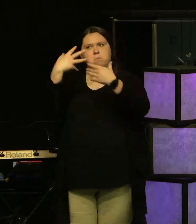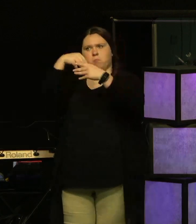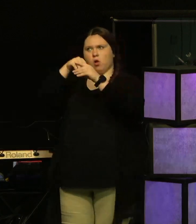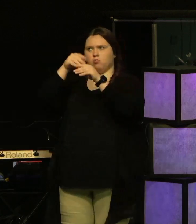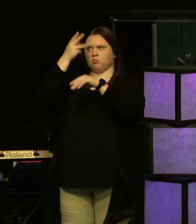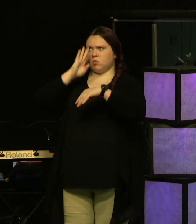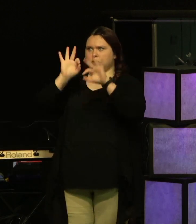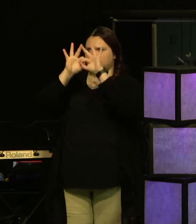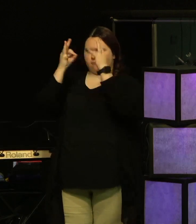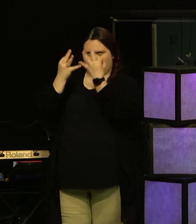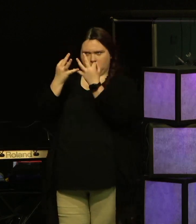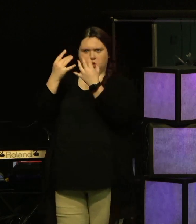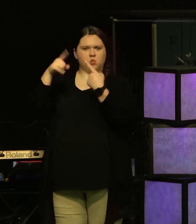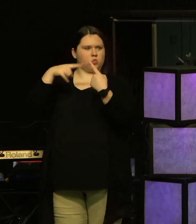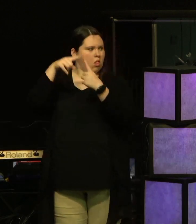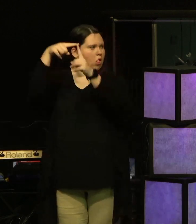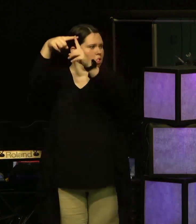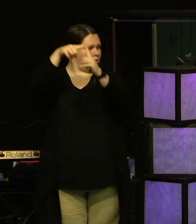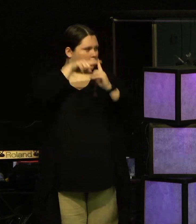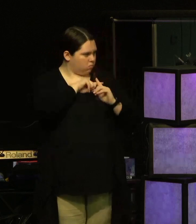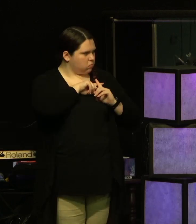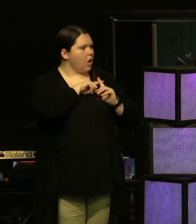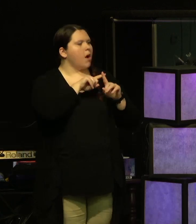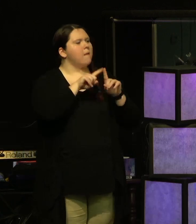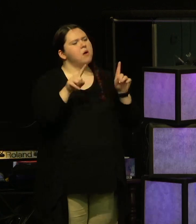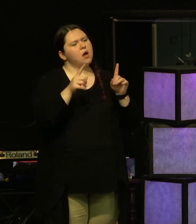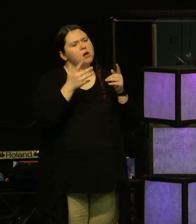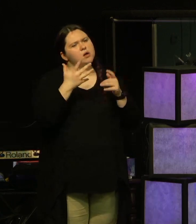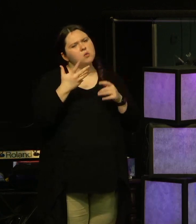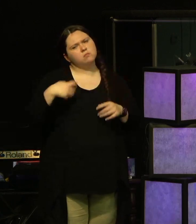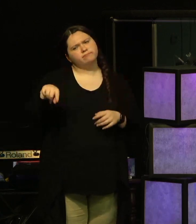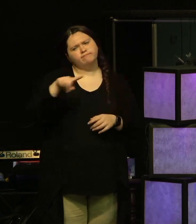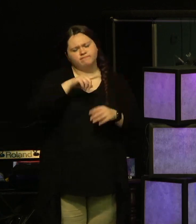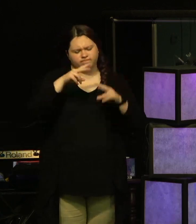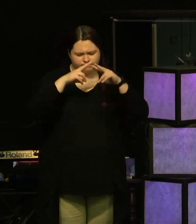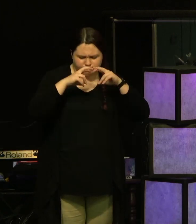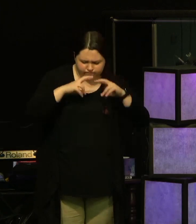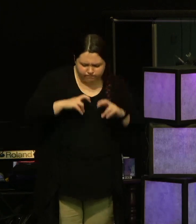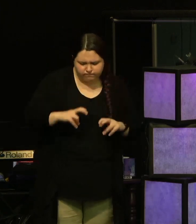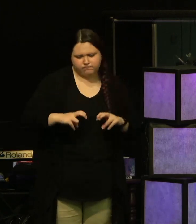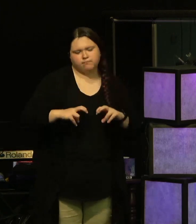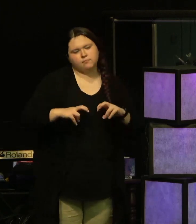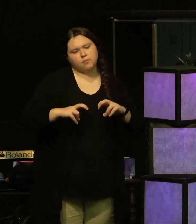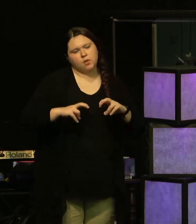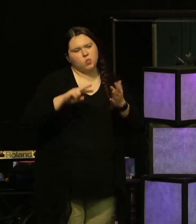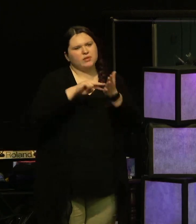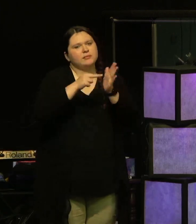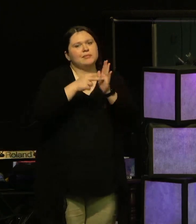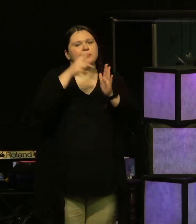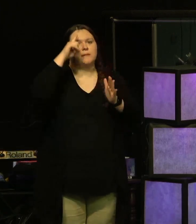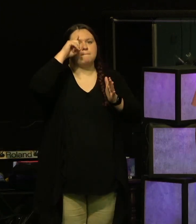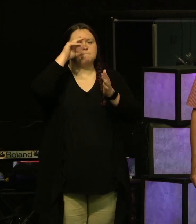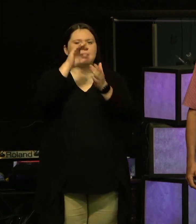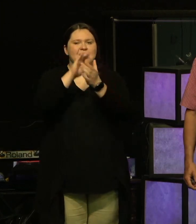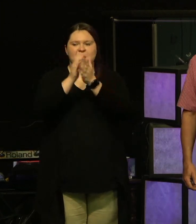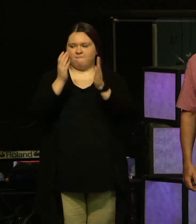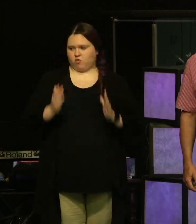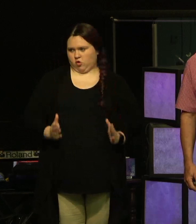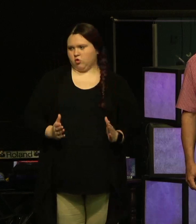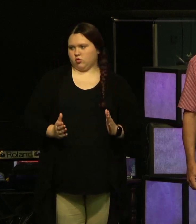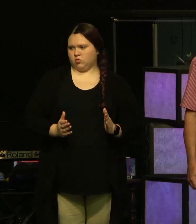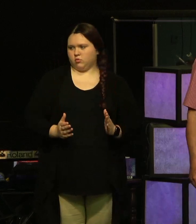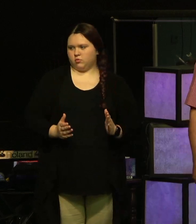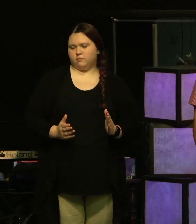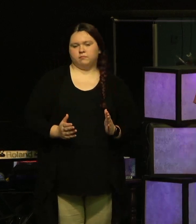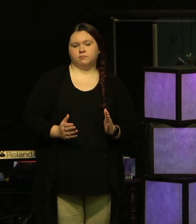that. But I want us to look at a little closer today of what that means to be believers. And to do that, I'm